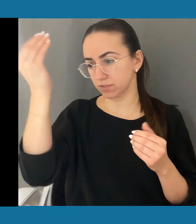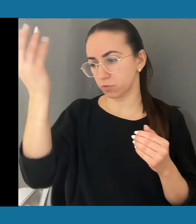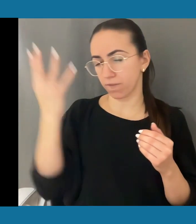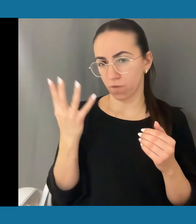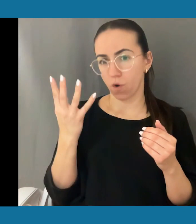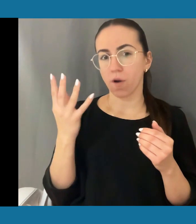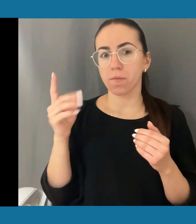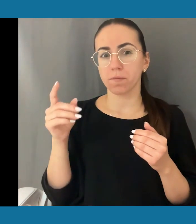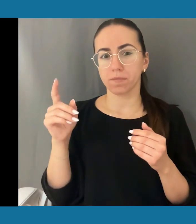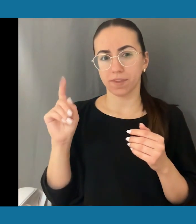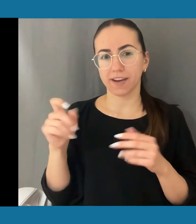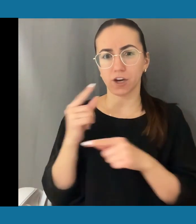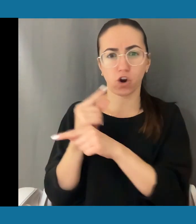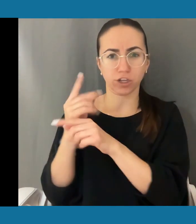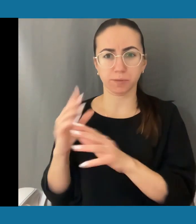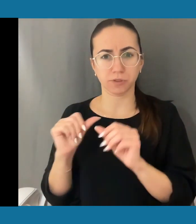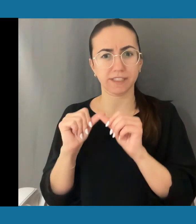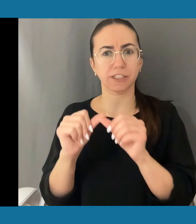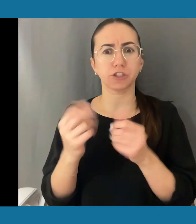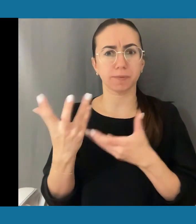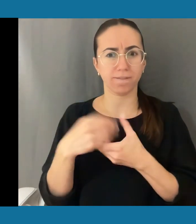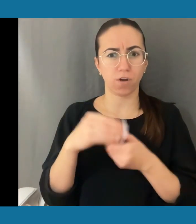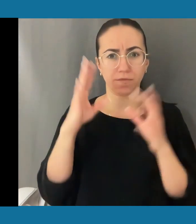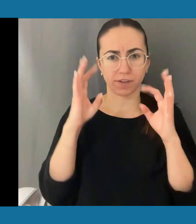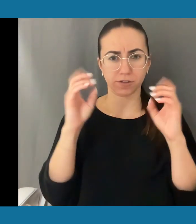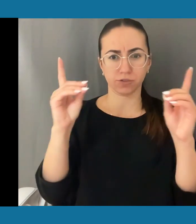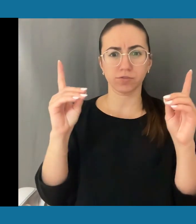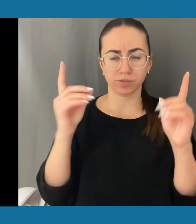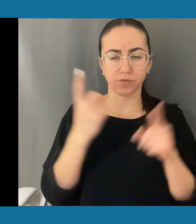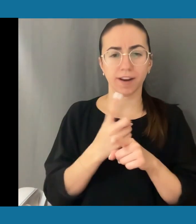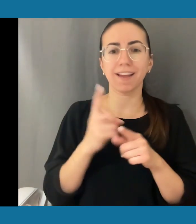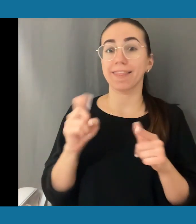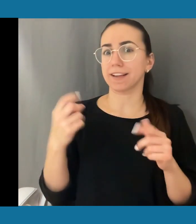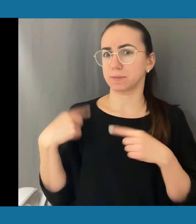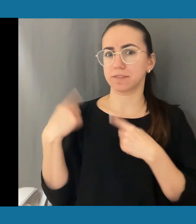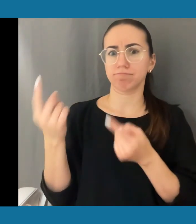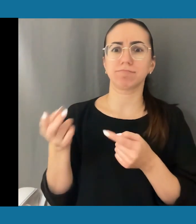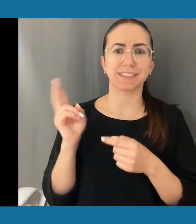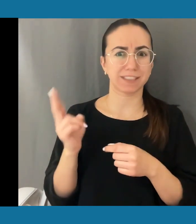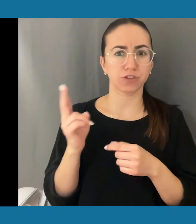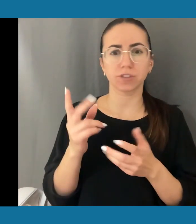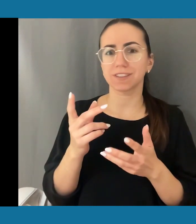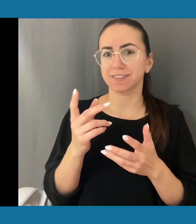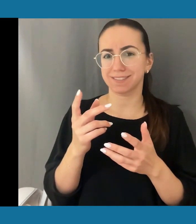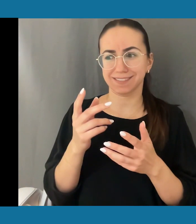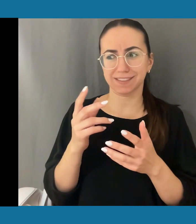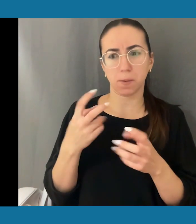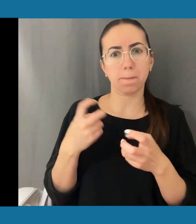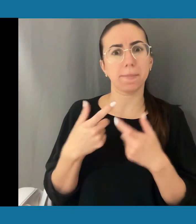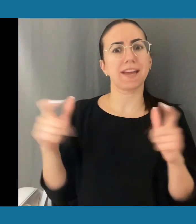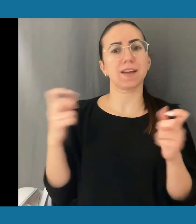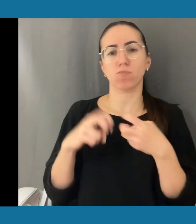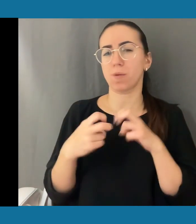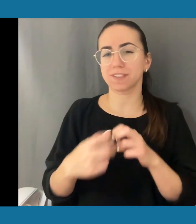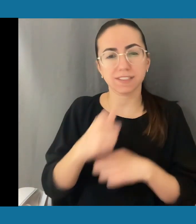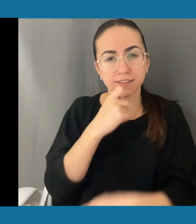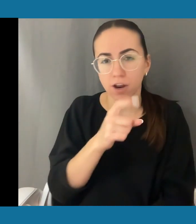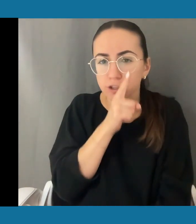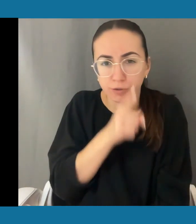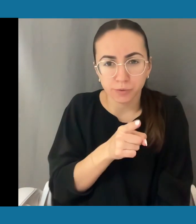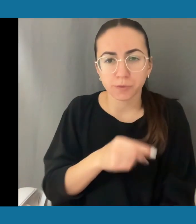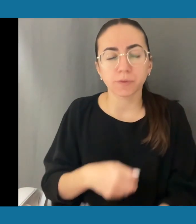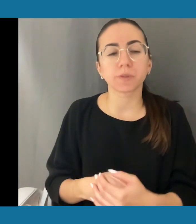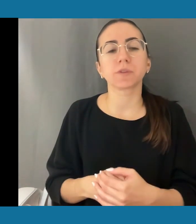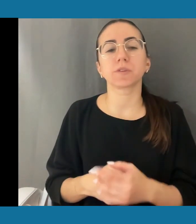child's education, right? And so that's been historically been a big issue that's not true, right? And so this is a great example of